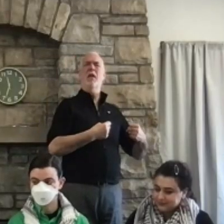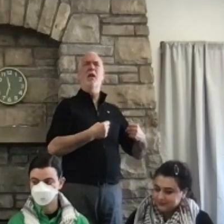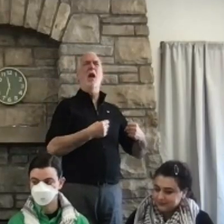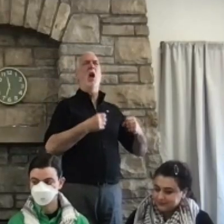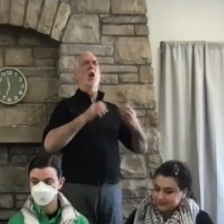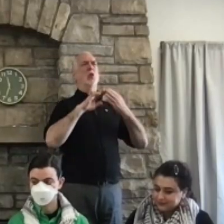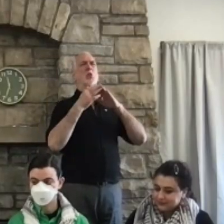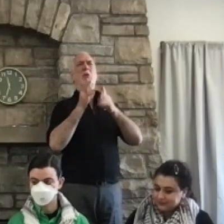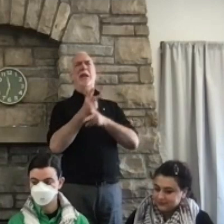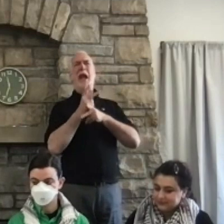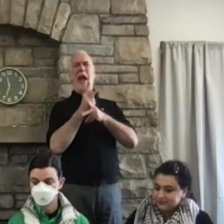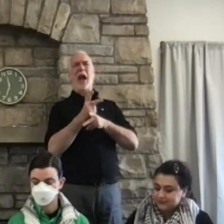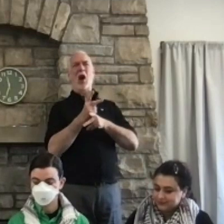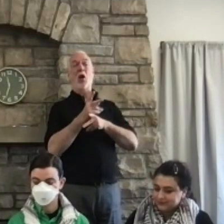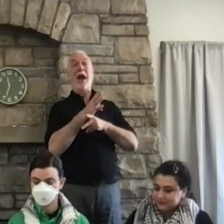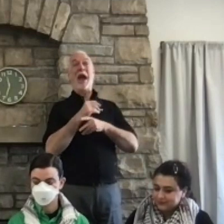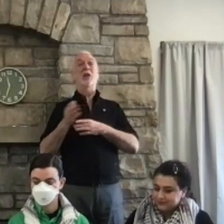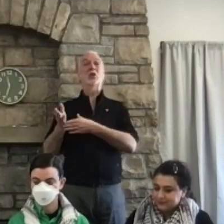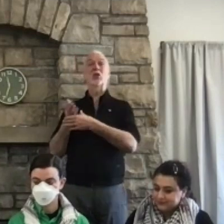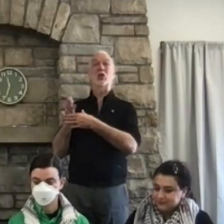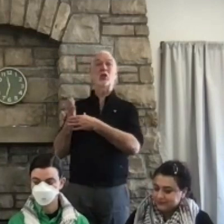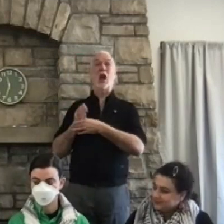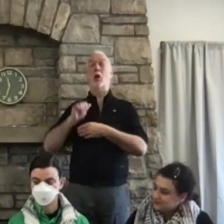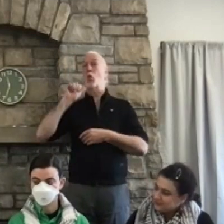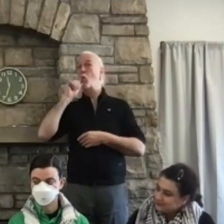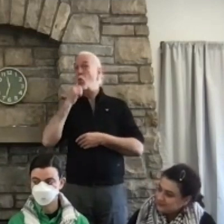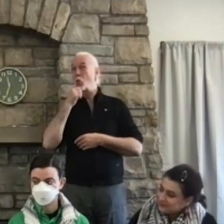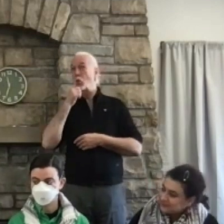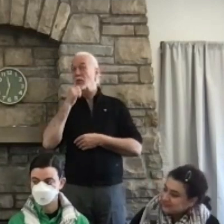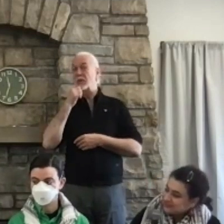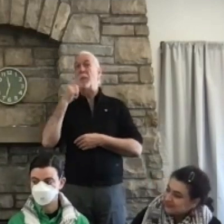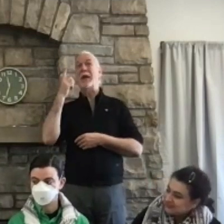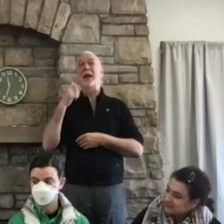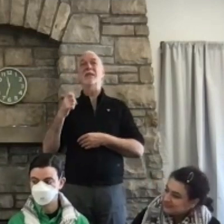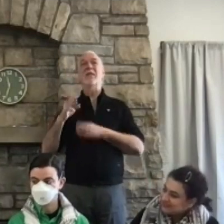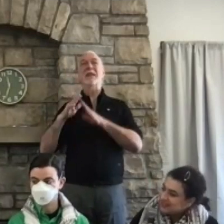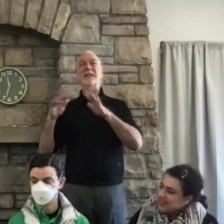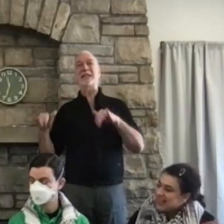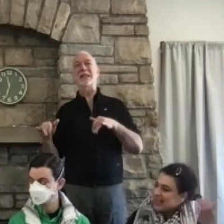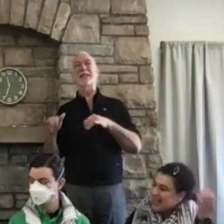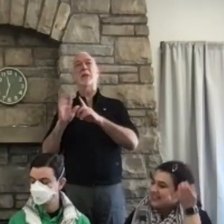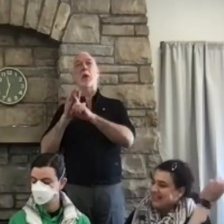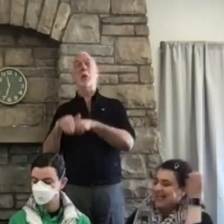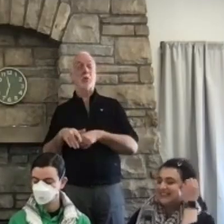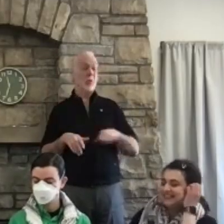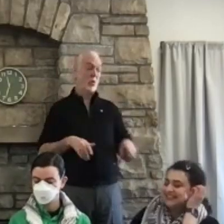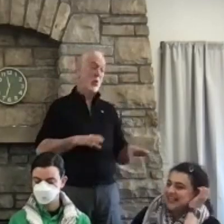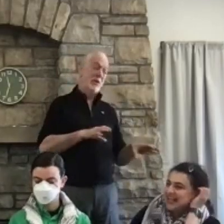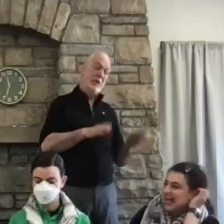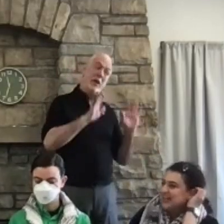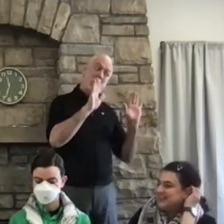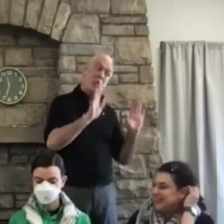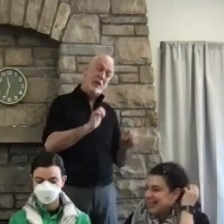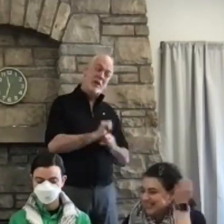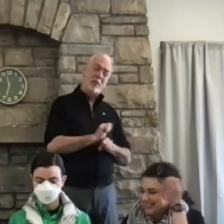heal shared wounds caused by systemic violence and oppression? Honestly, I feel like you really did a great job touching on that